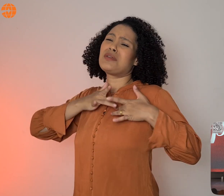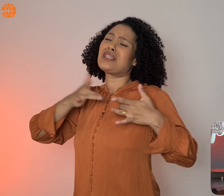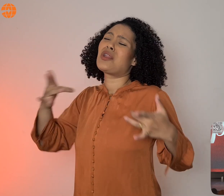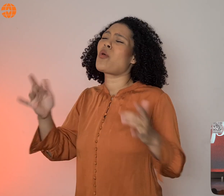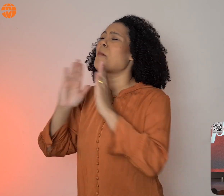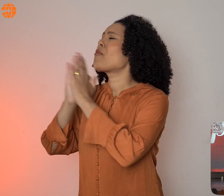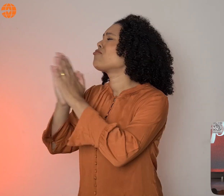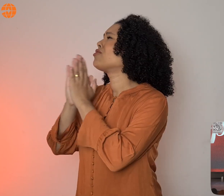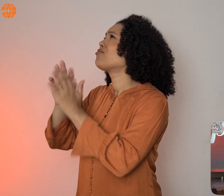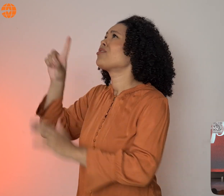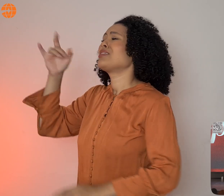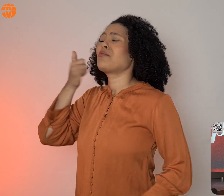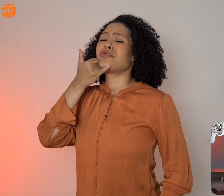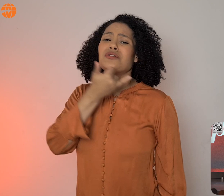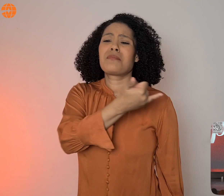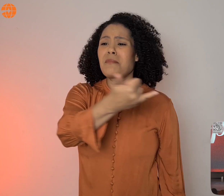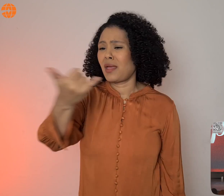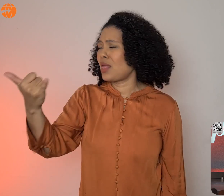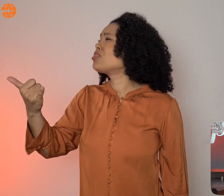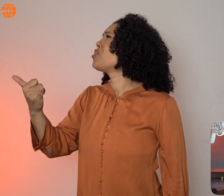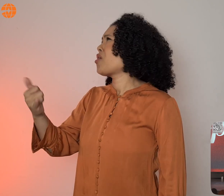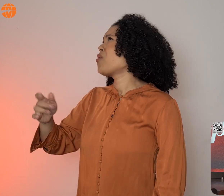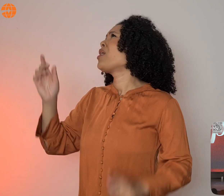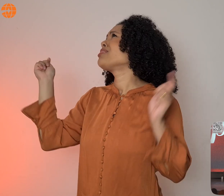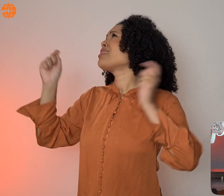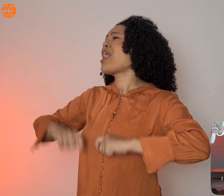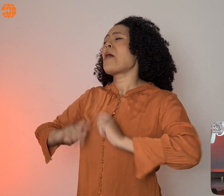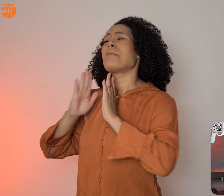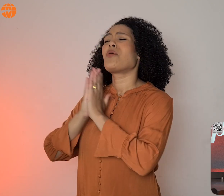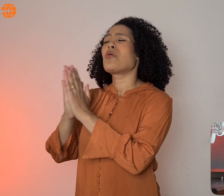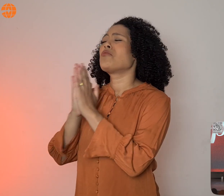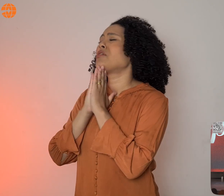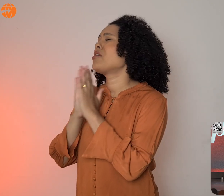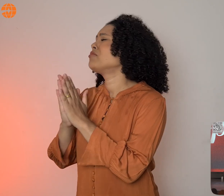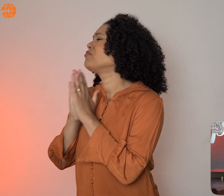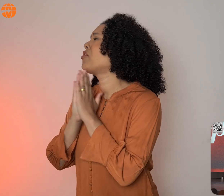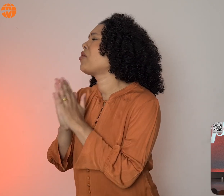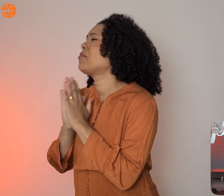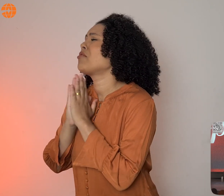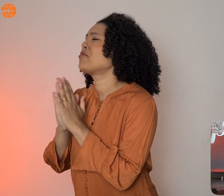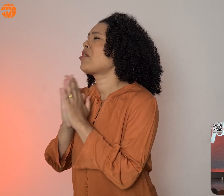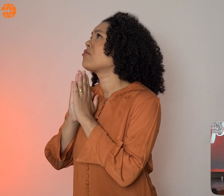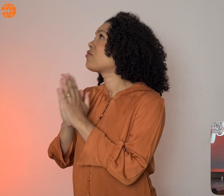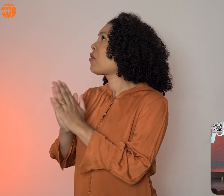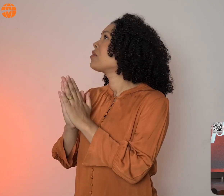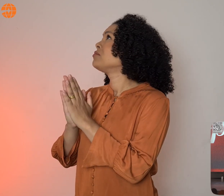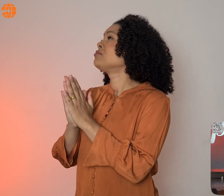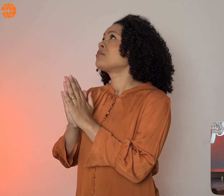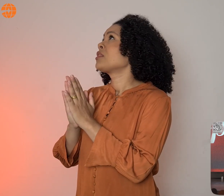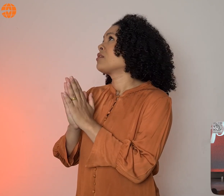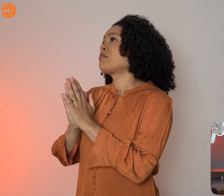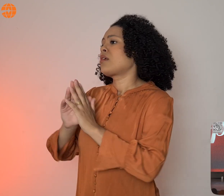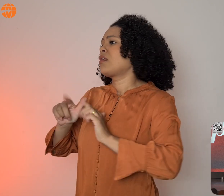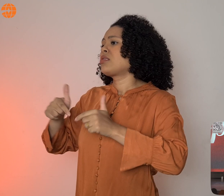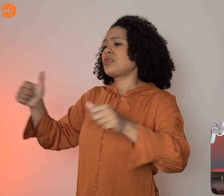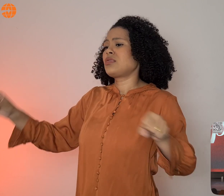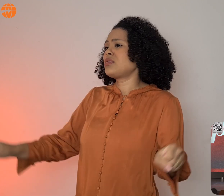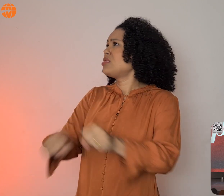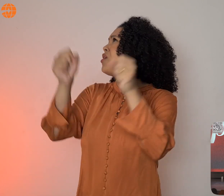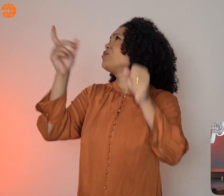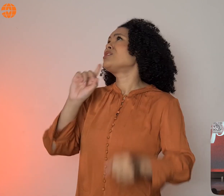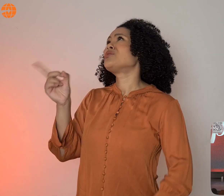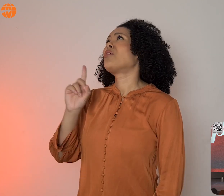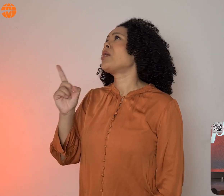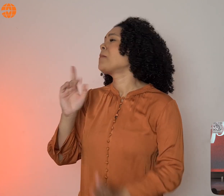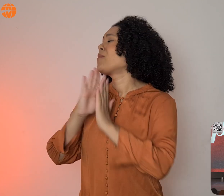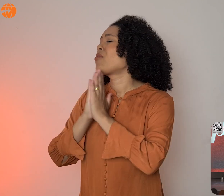Senhor misericordioso. You are a forgiving God. Você é um Deus perdoador. He said, but for the sake of your name, God, we do not do